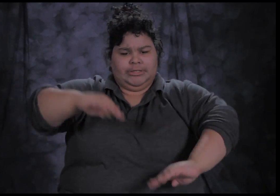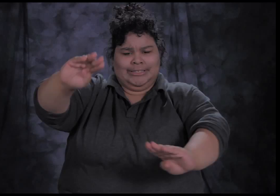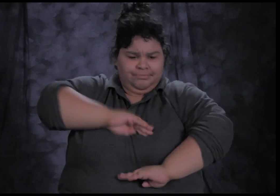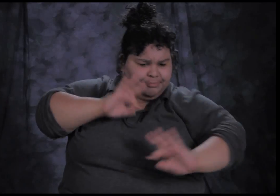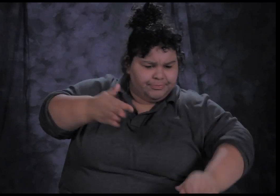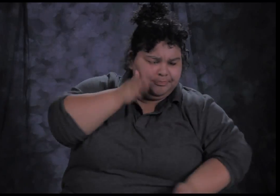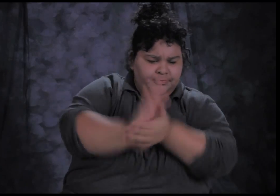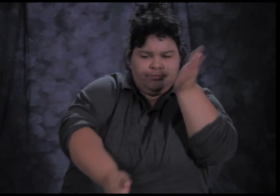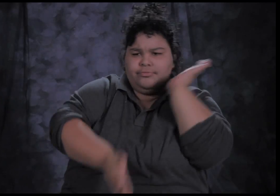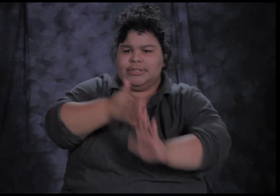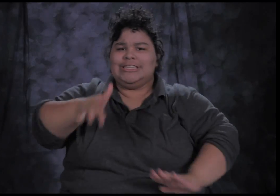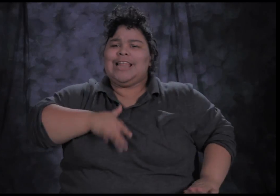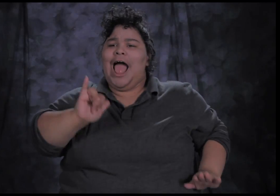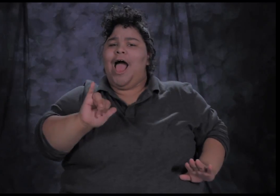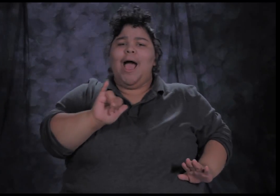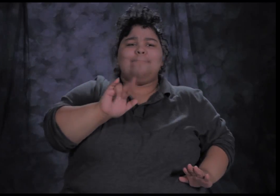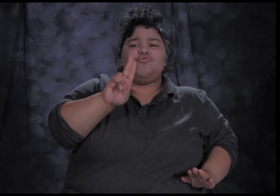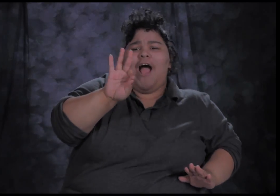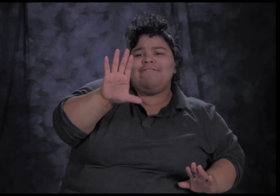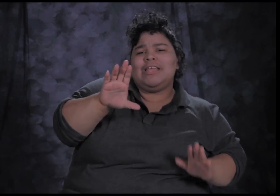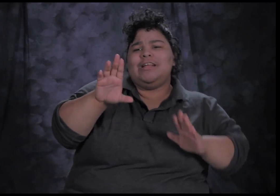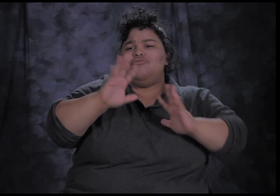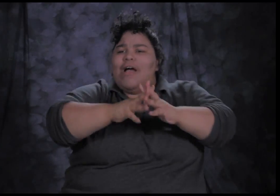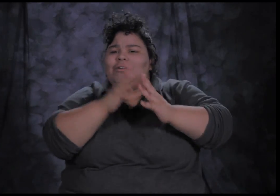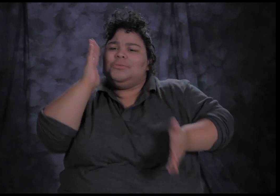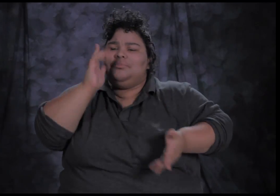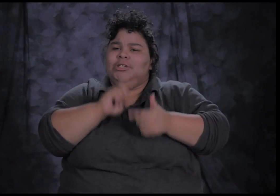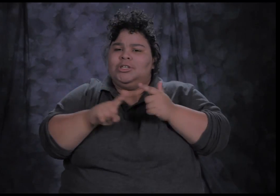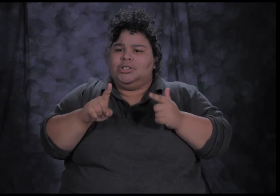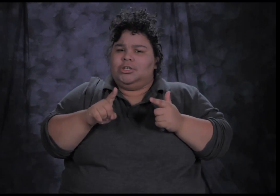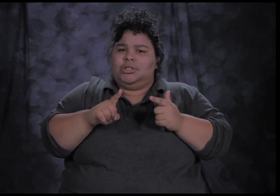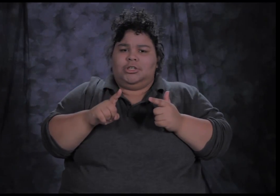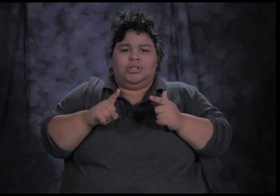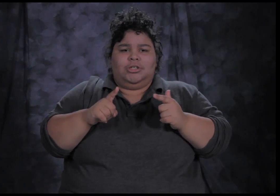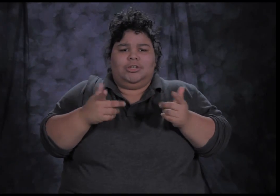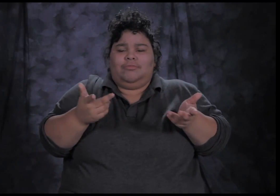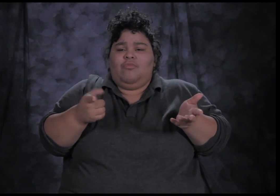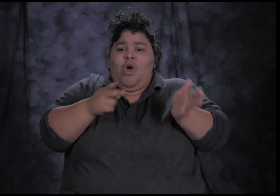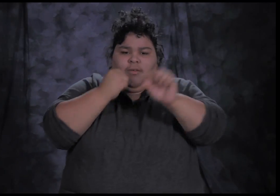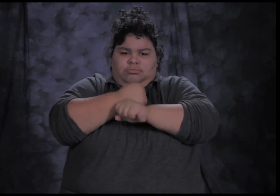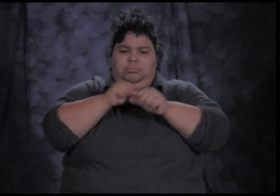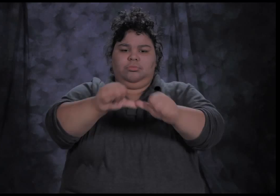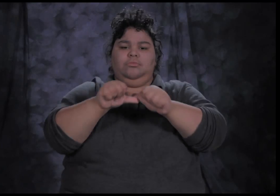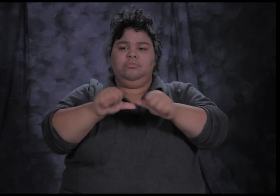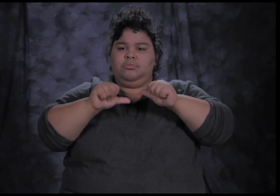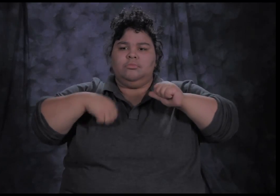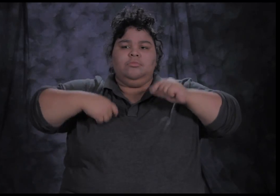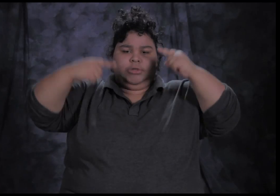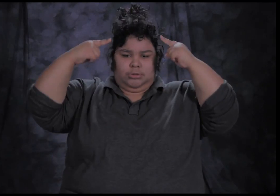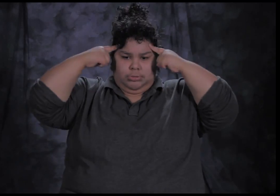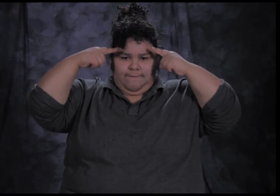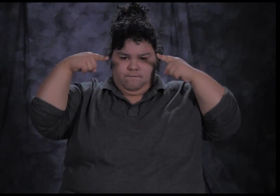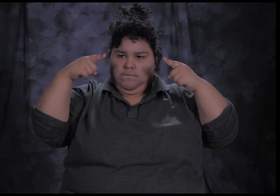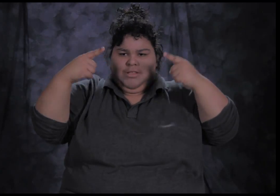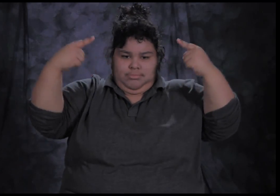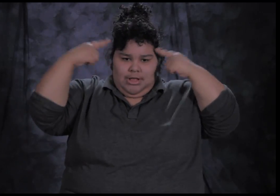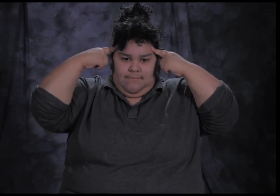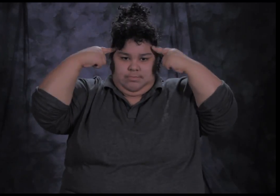and physical, and in my head, I knew that's what I needed to do to release. That's how I managed my feelings. That's